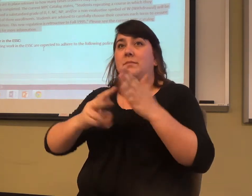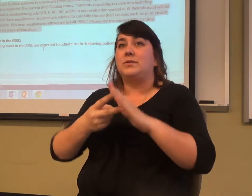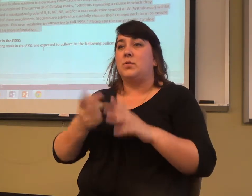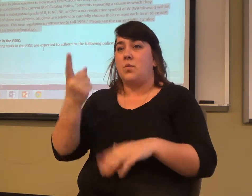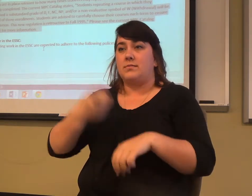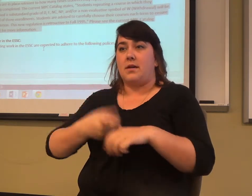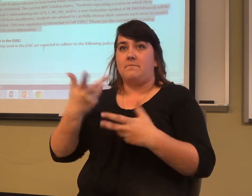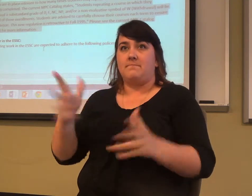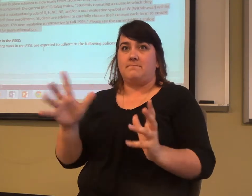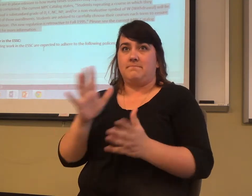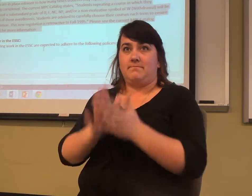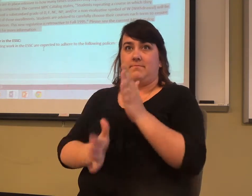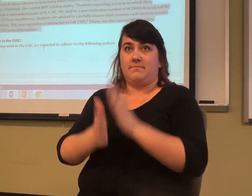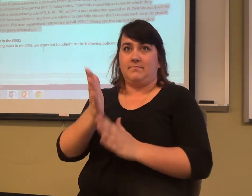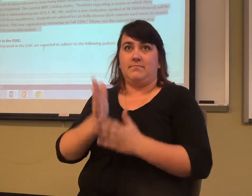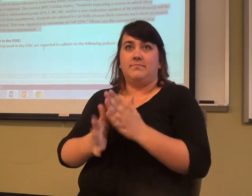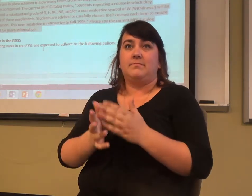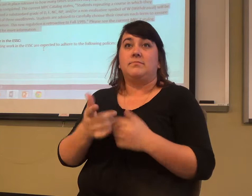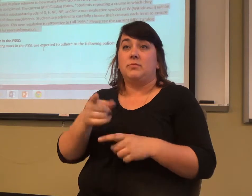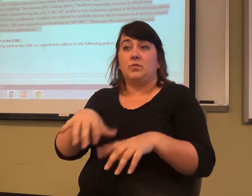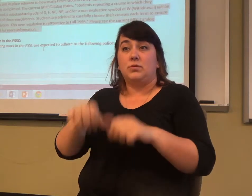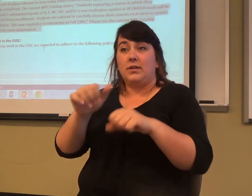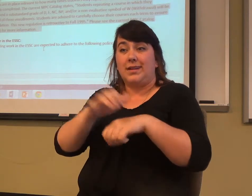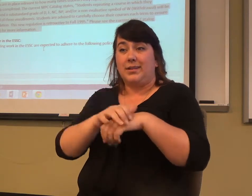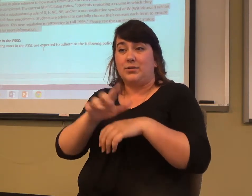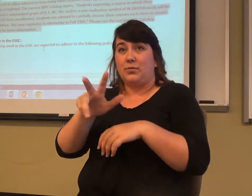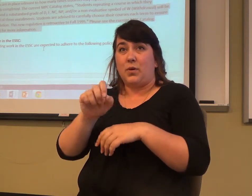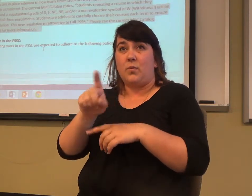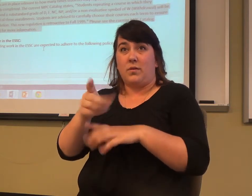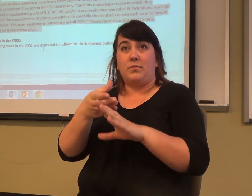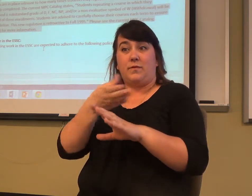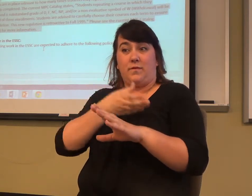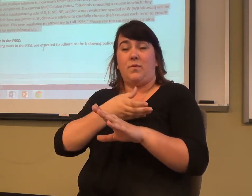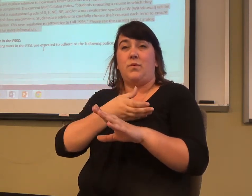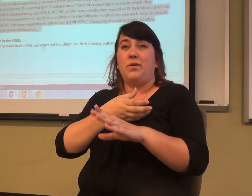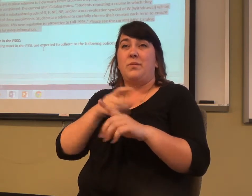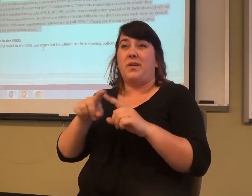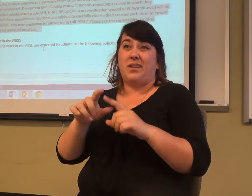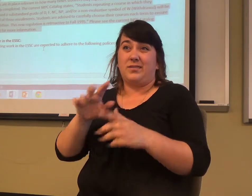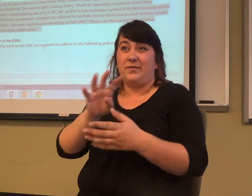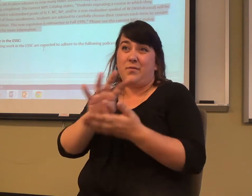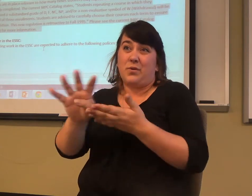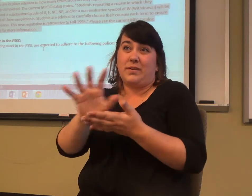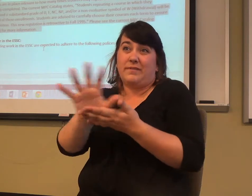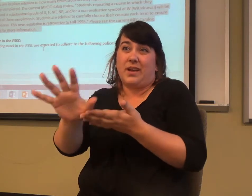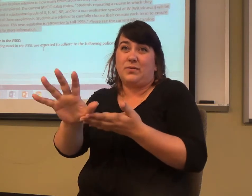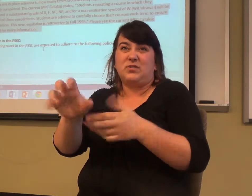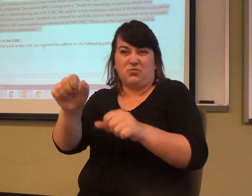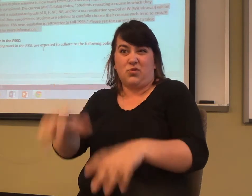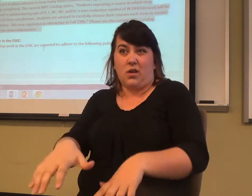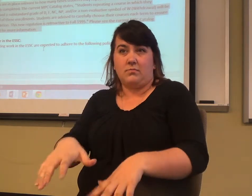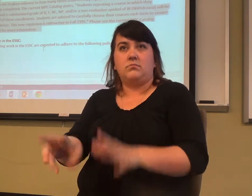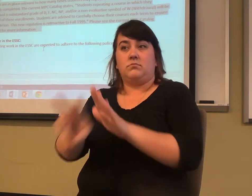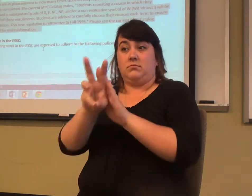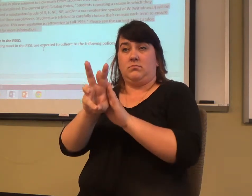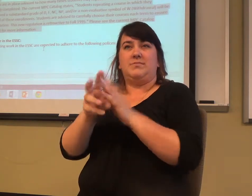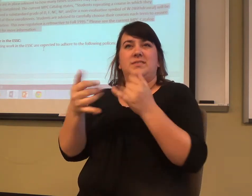301, even if you dropped early in the semester, if there's a W on your transcript, that counts as one of your strikes.